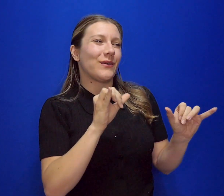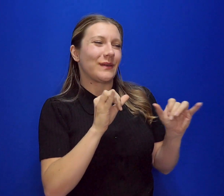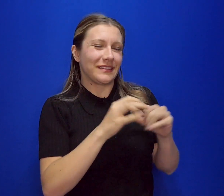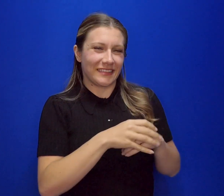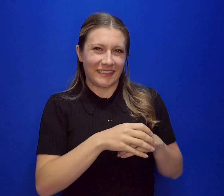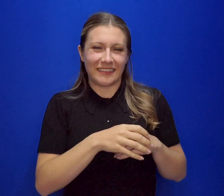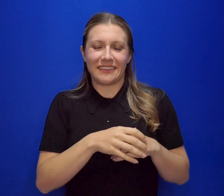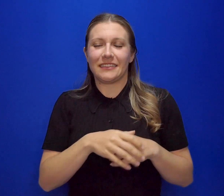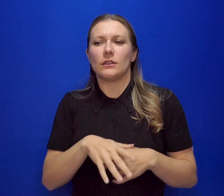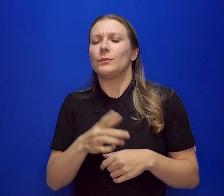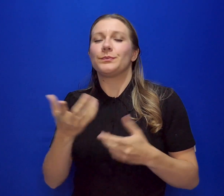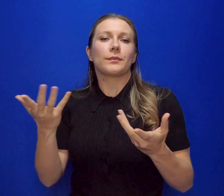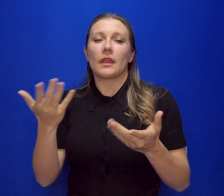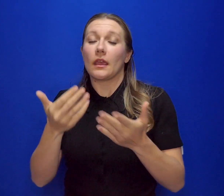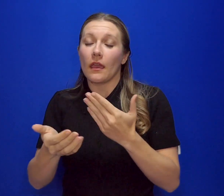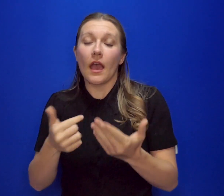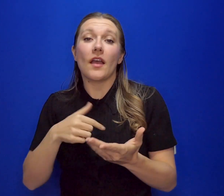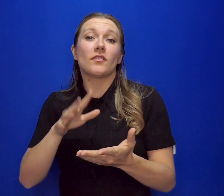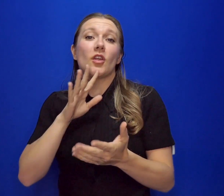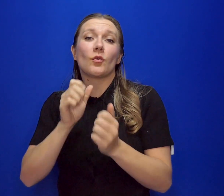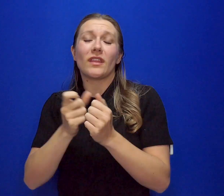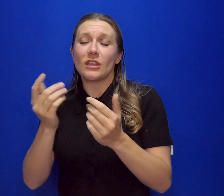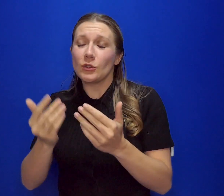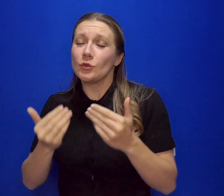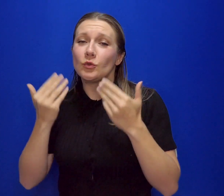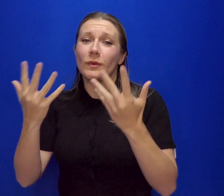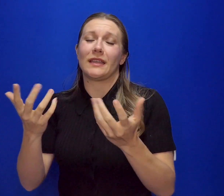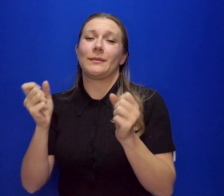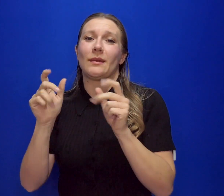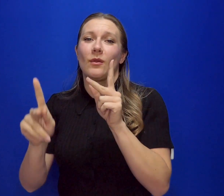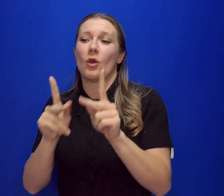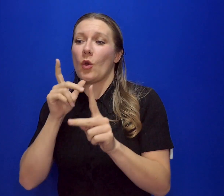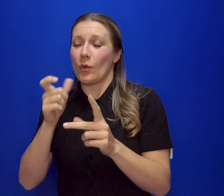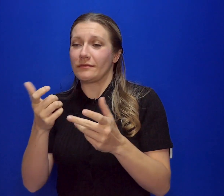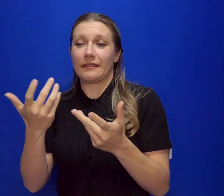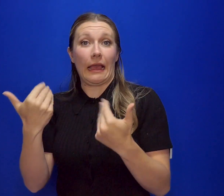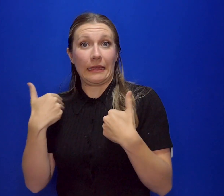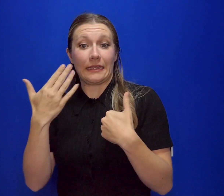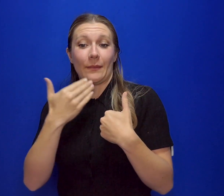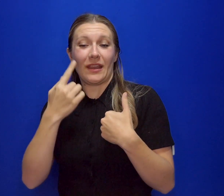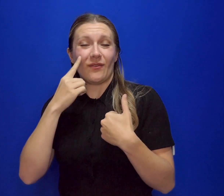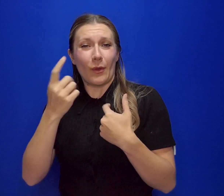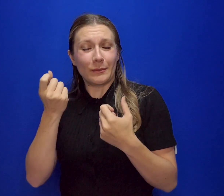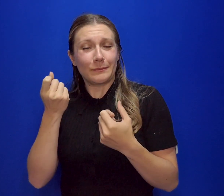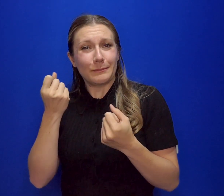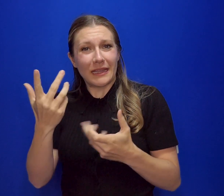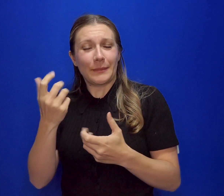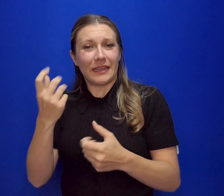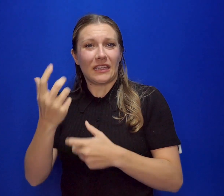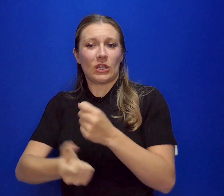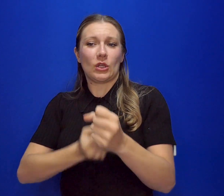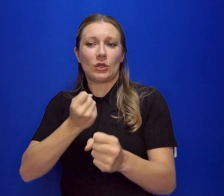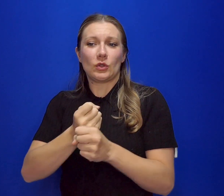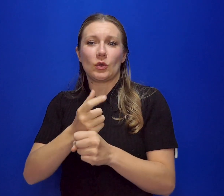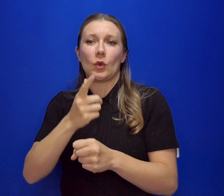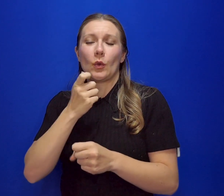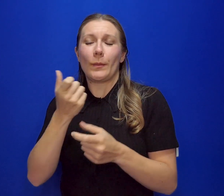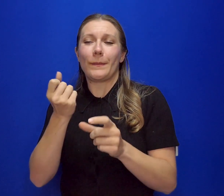So I've talked to too many people who have had diabetes for decades who are still making the same, I don't want to call them mistakes,